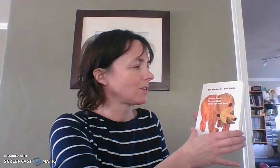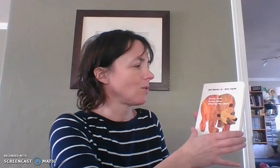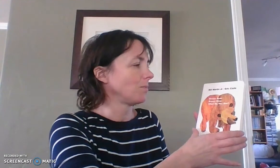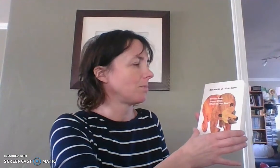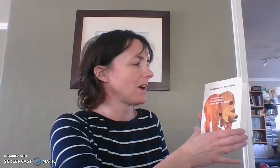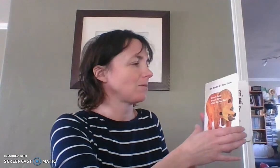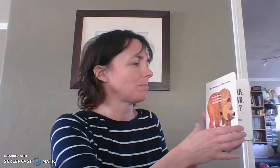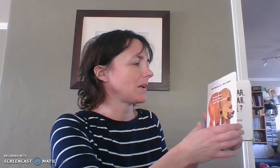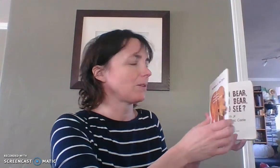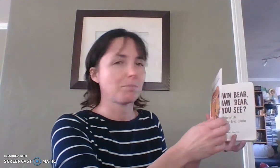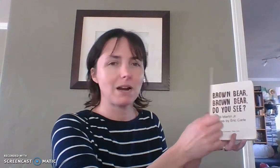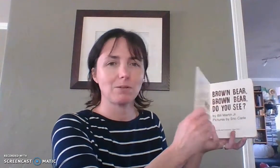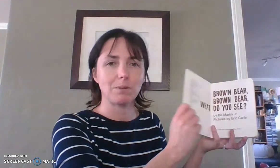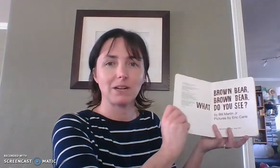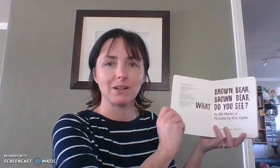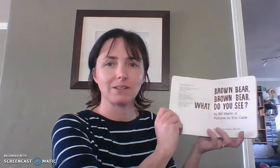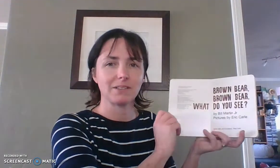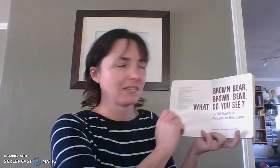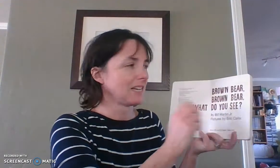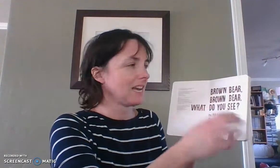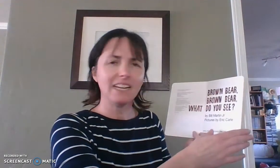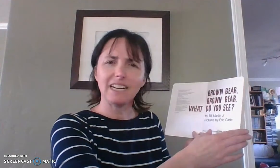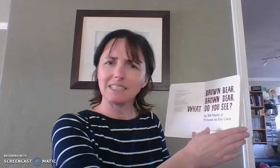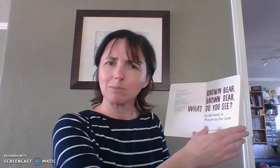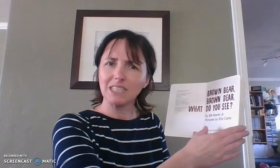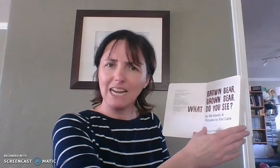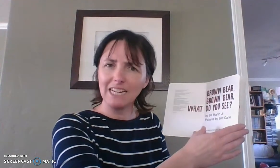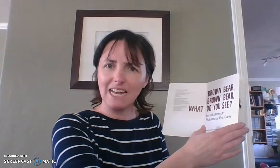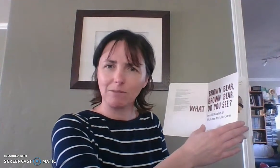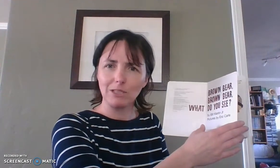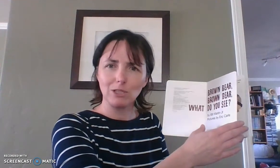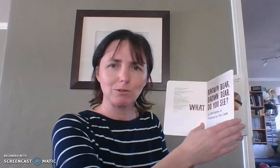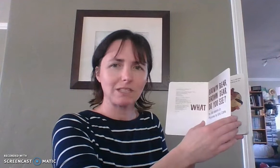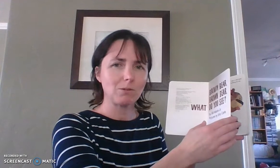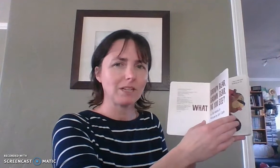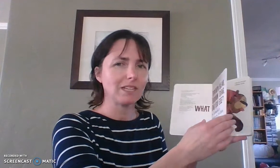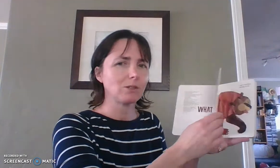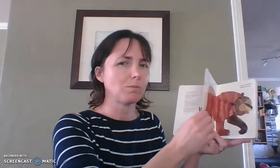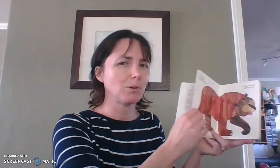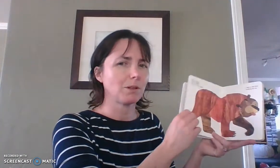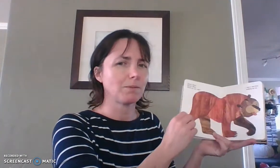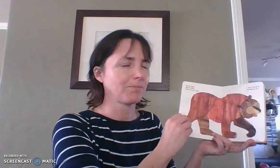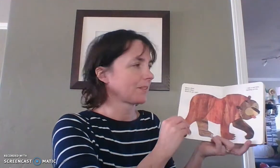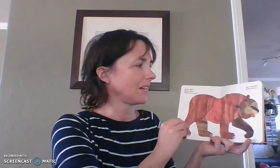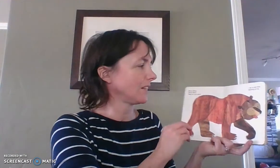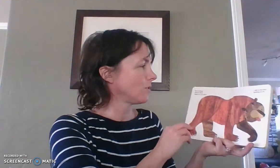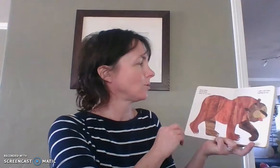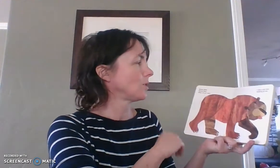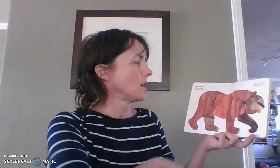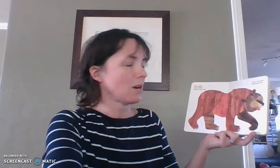called Brown Bear Brown. And it has some sign language to it, so we can do both. It goes,